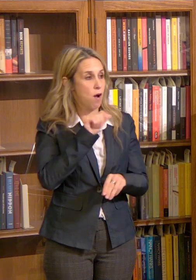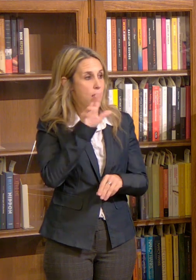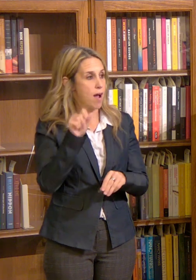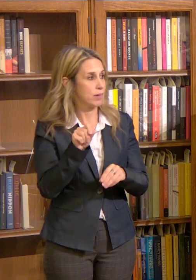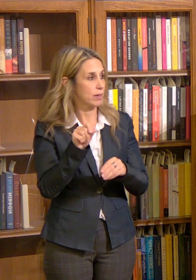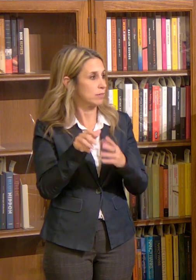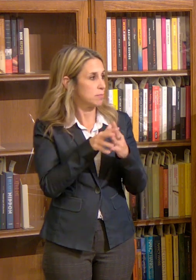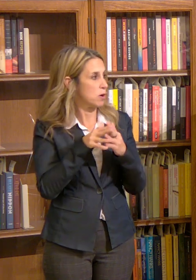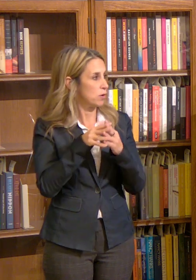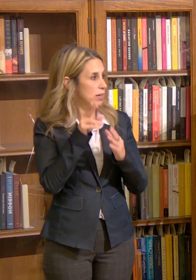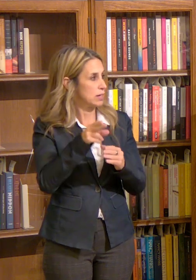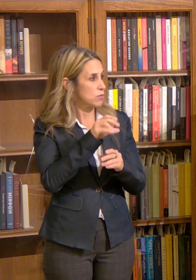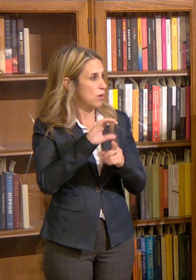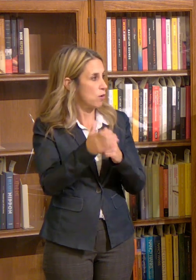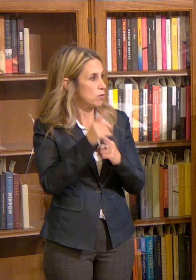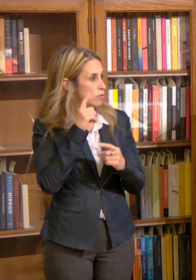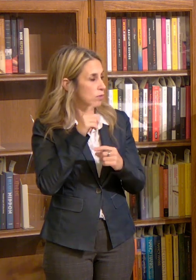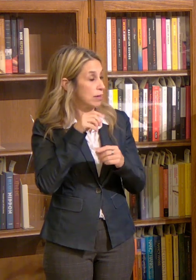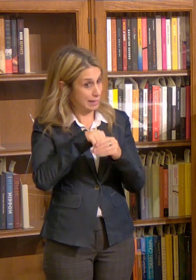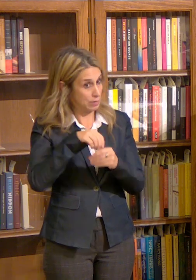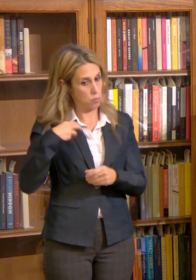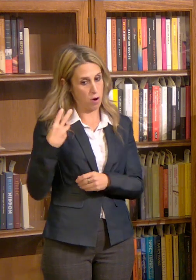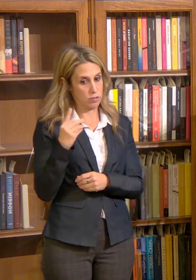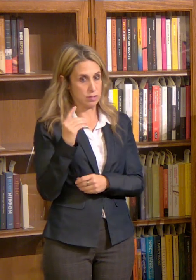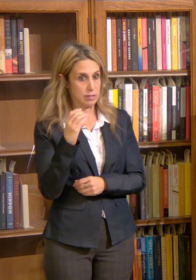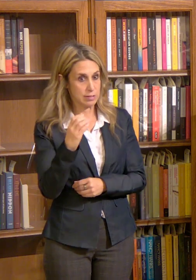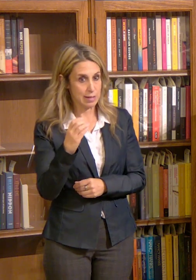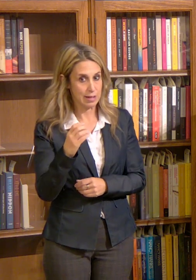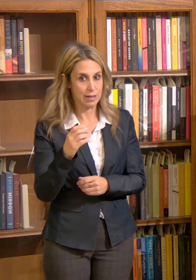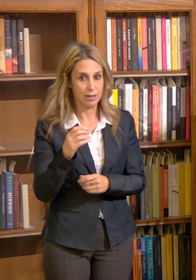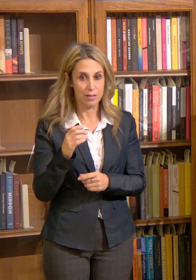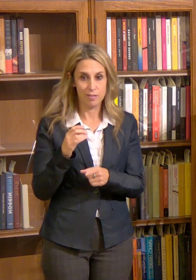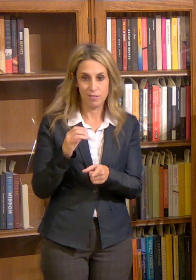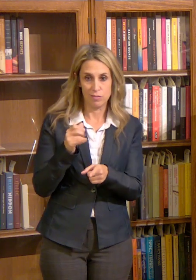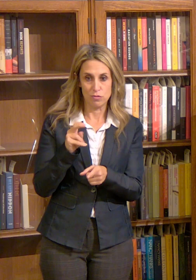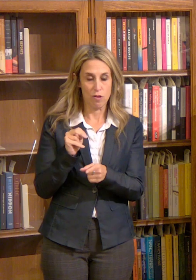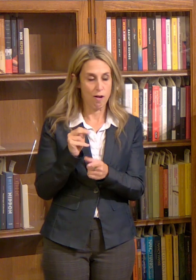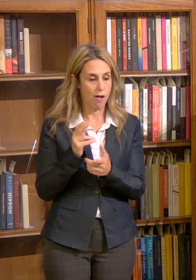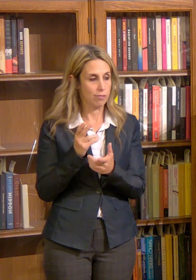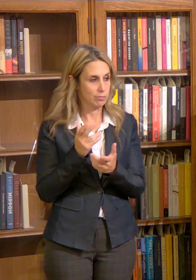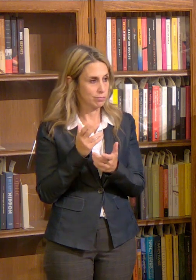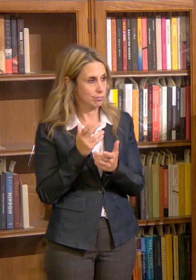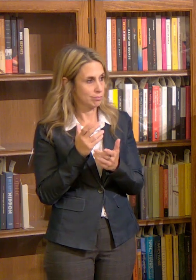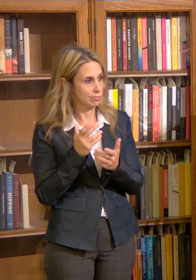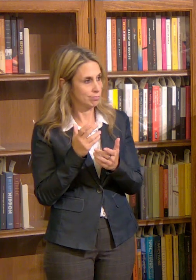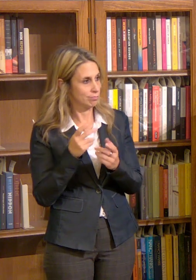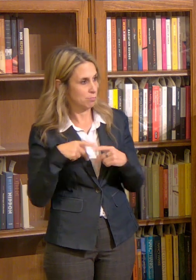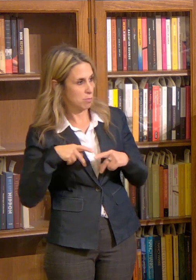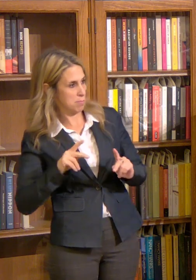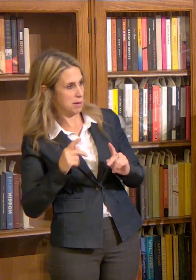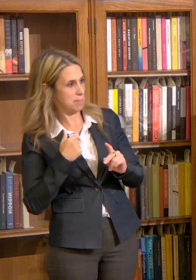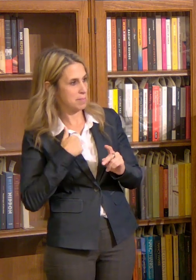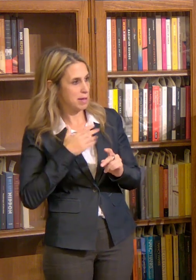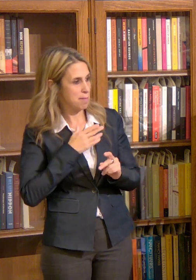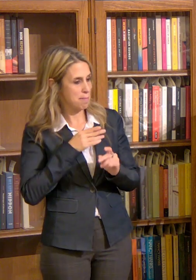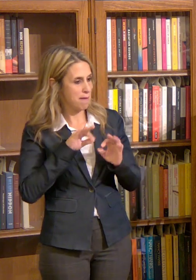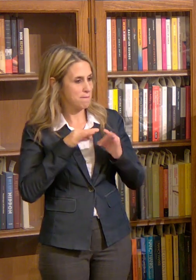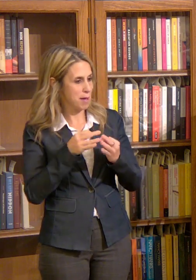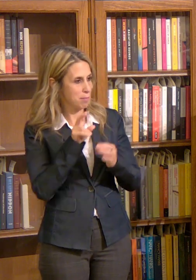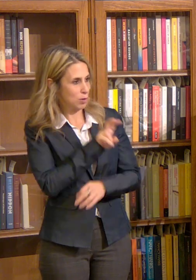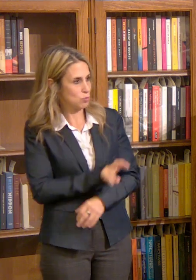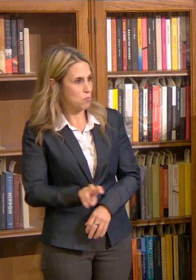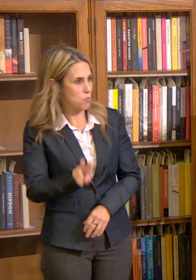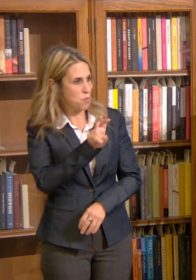history and culture in Washington DC for which John so graciously gave me and my family a